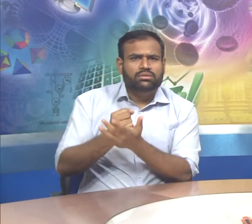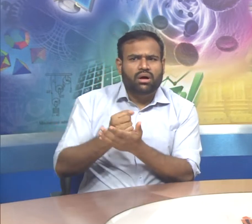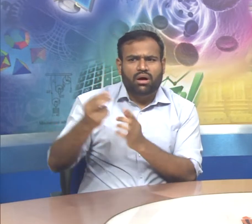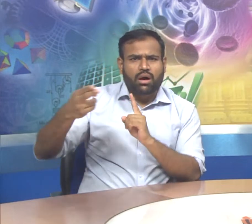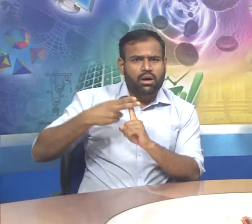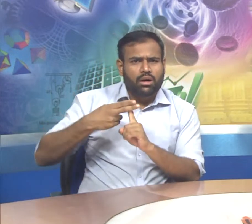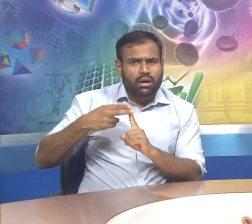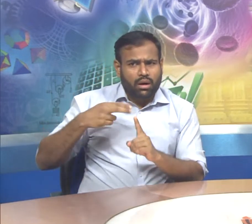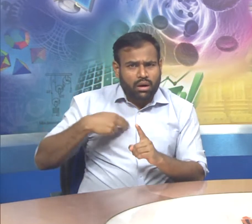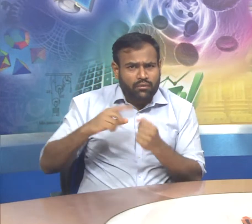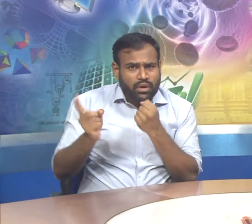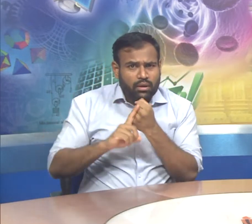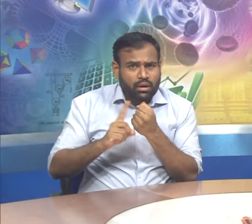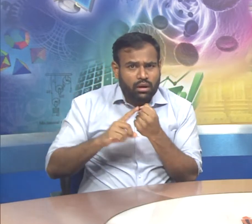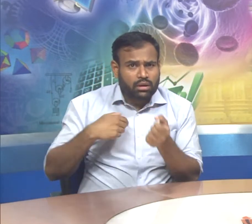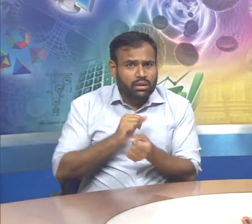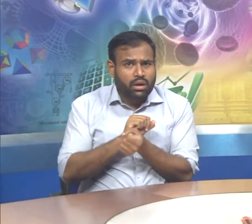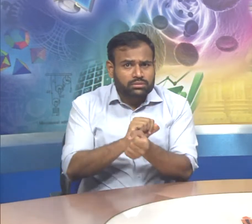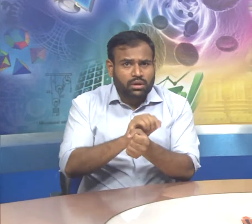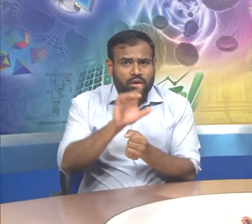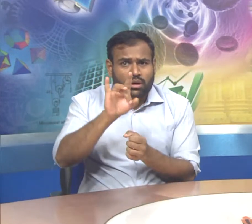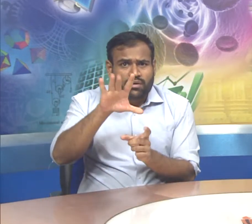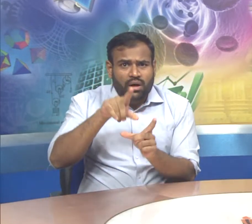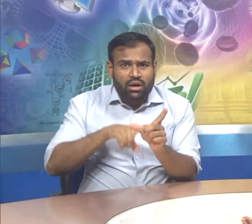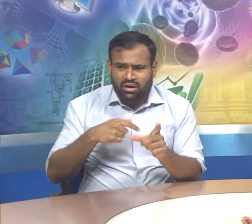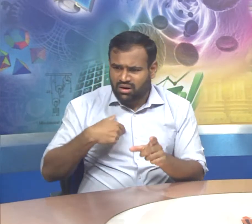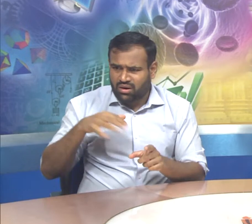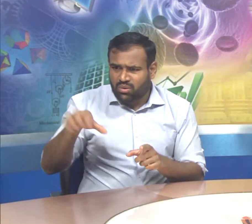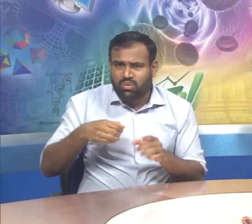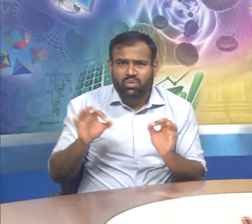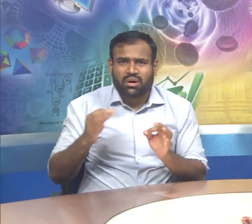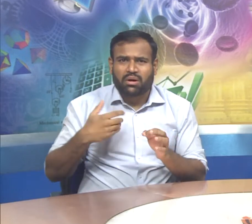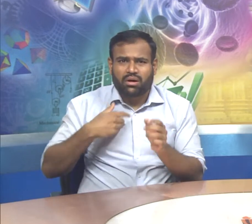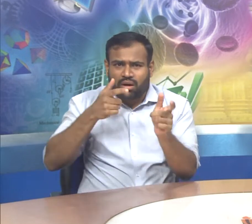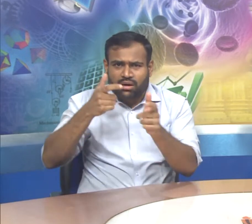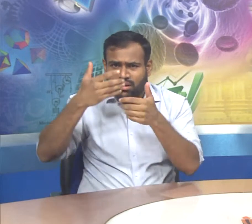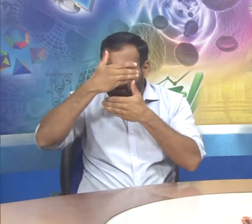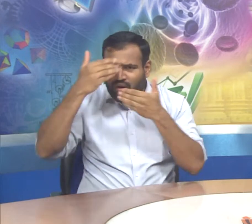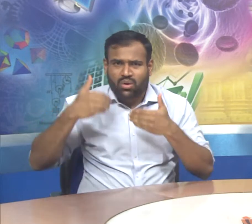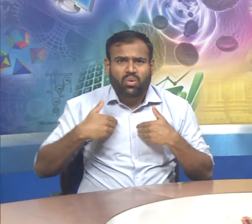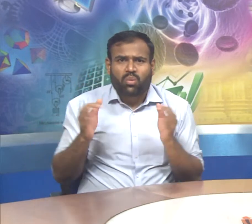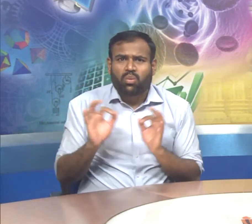decision in a criminal case in a number of situations.